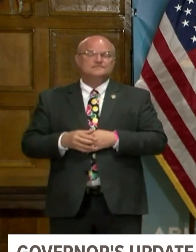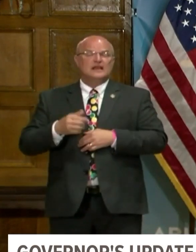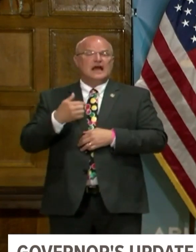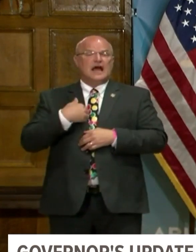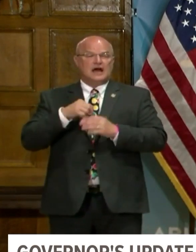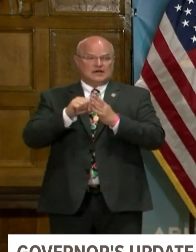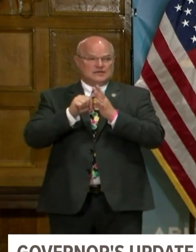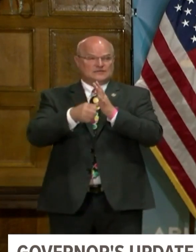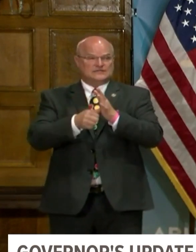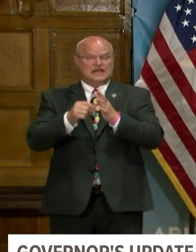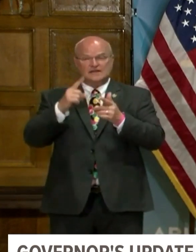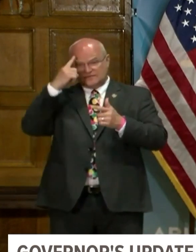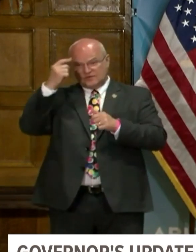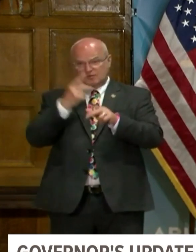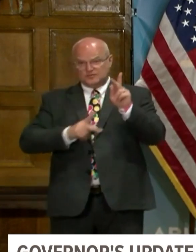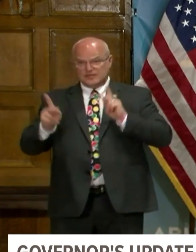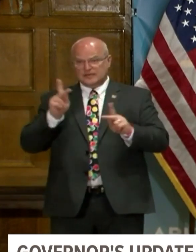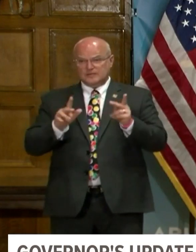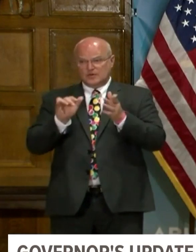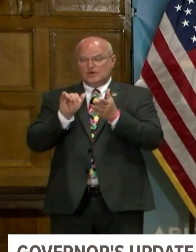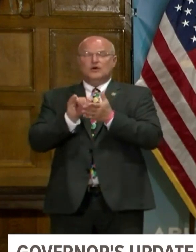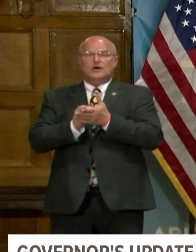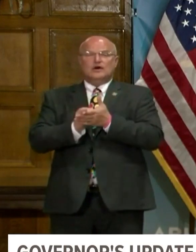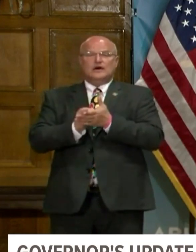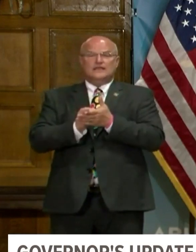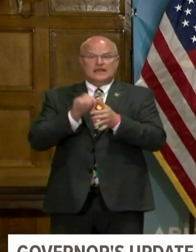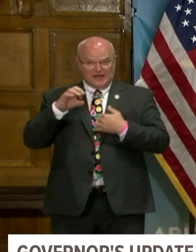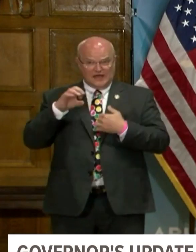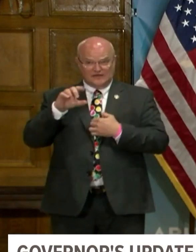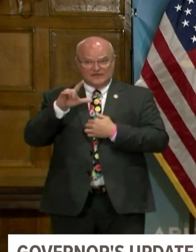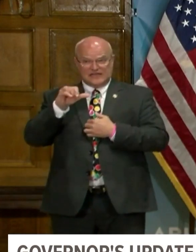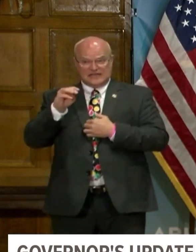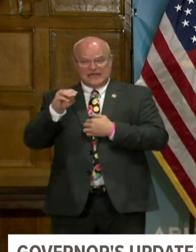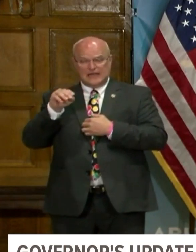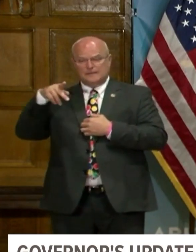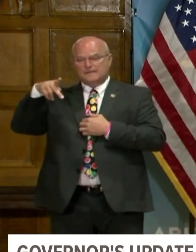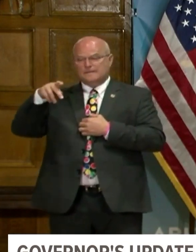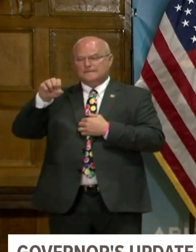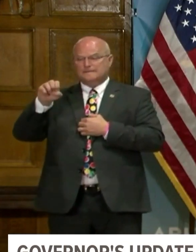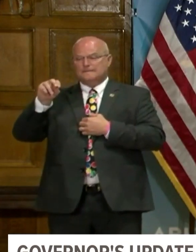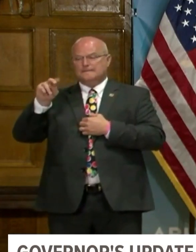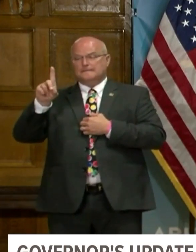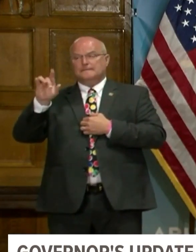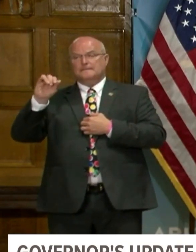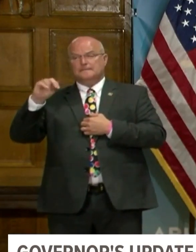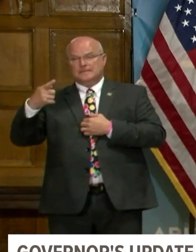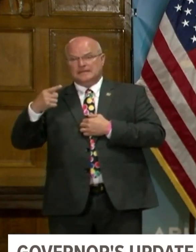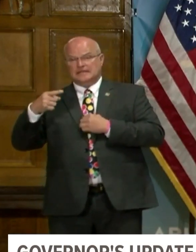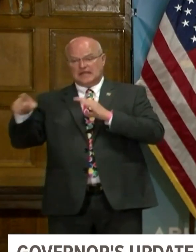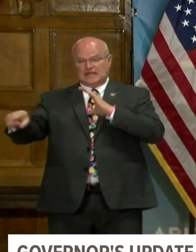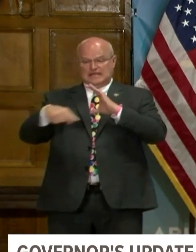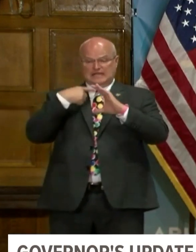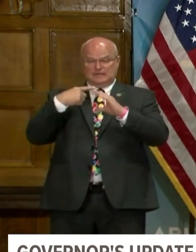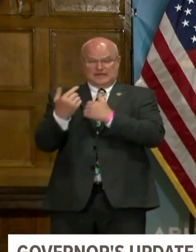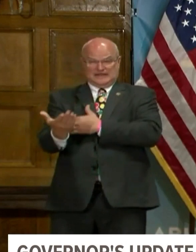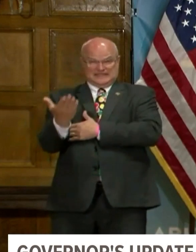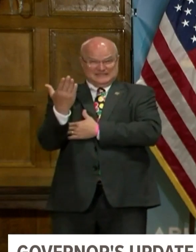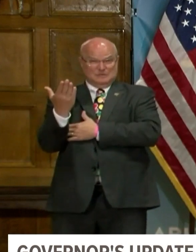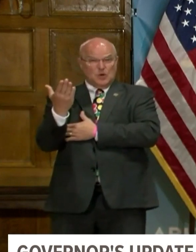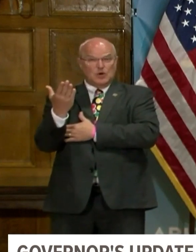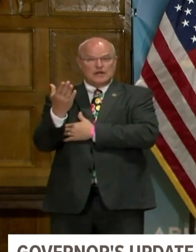And I would emphasize to everyone that if you have a and you received an email this